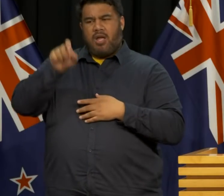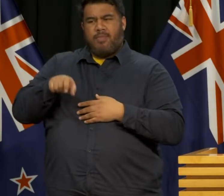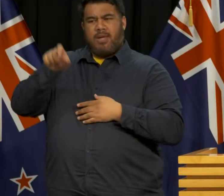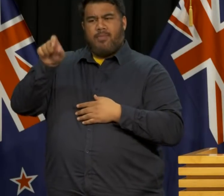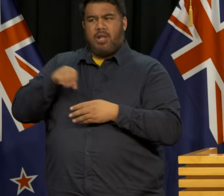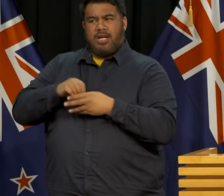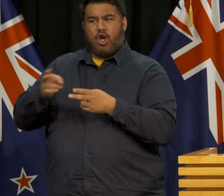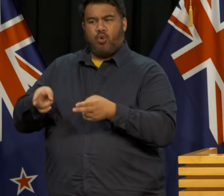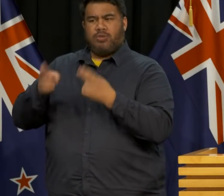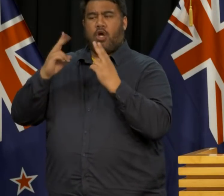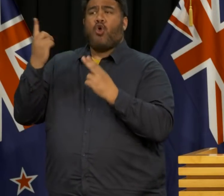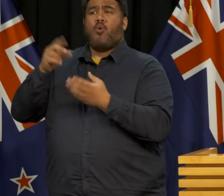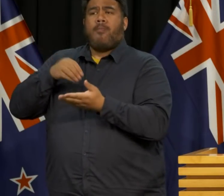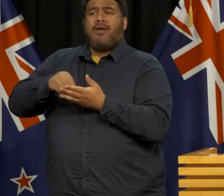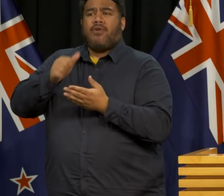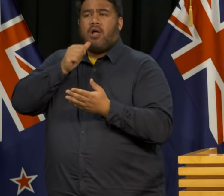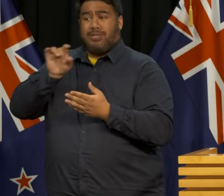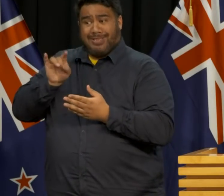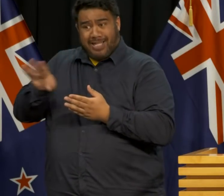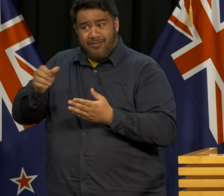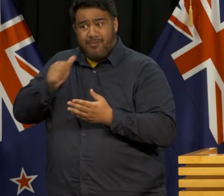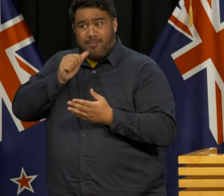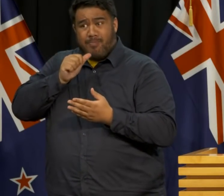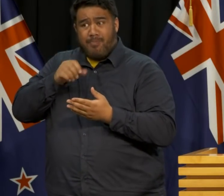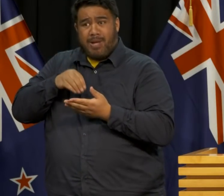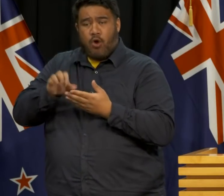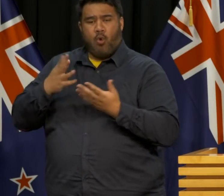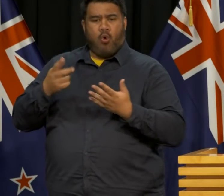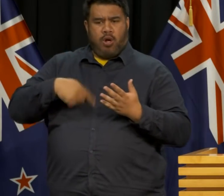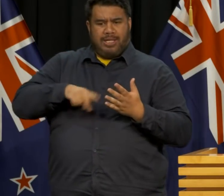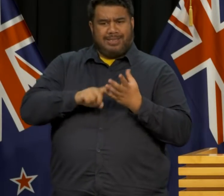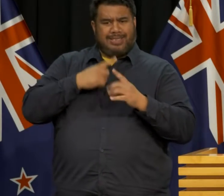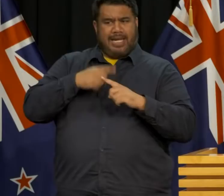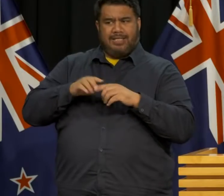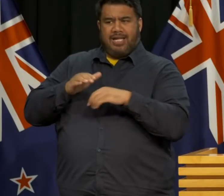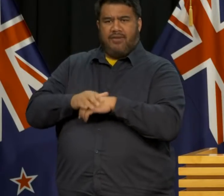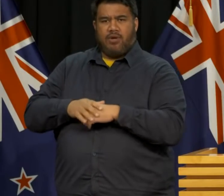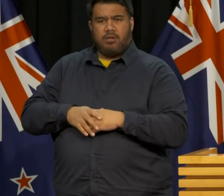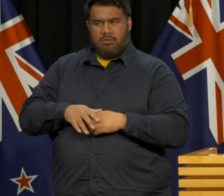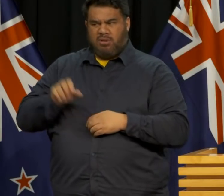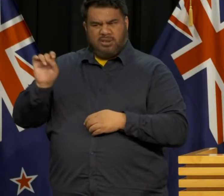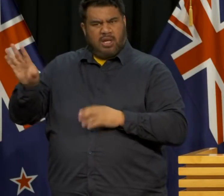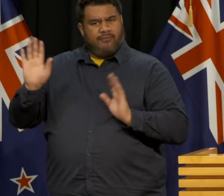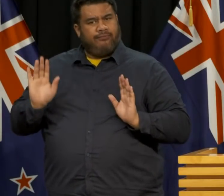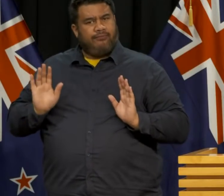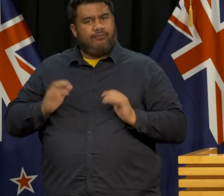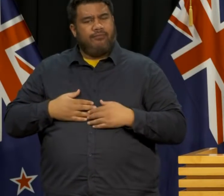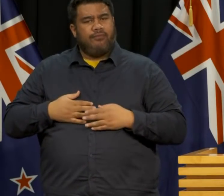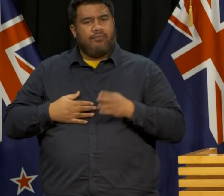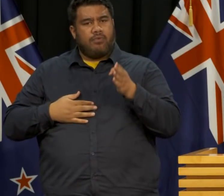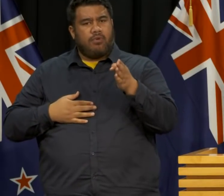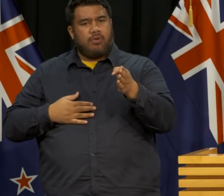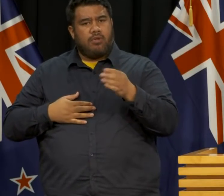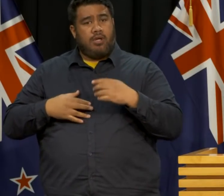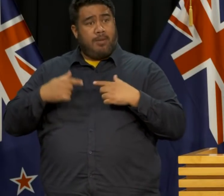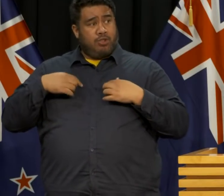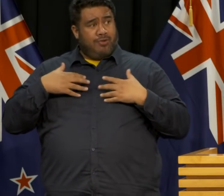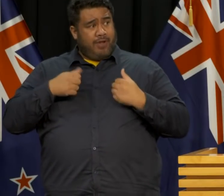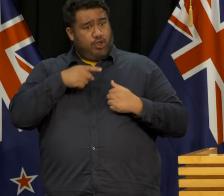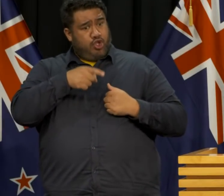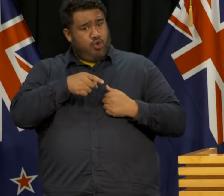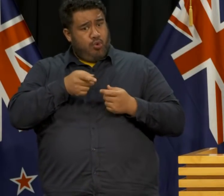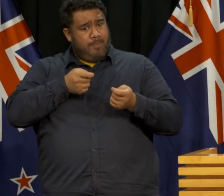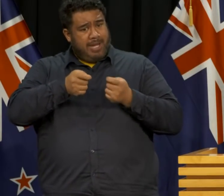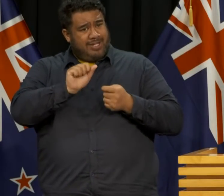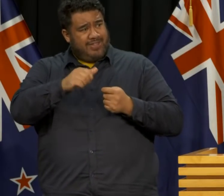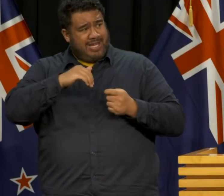managed isolation, or are they paying for it themselves? Yes, I can, and no, we aren't. The Ministry of Health is managing that need. Sorry,